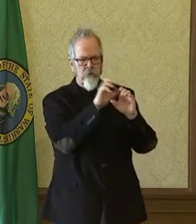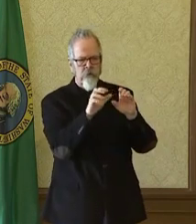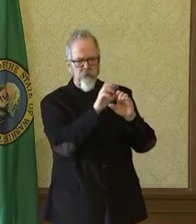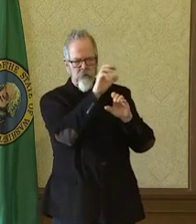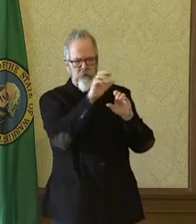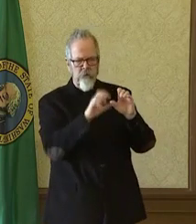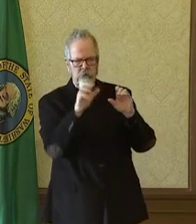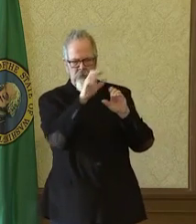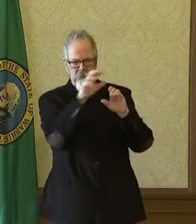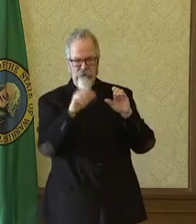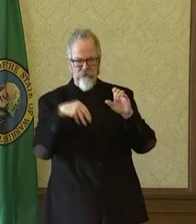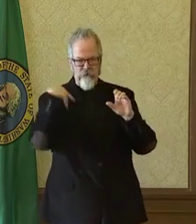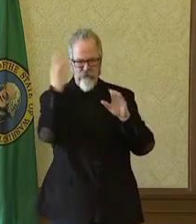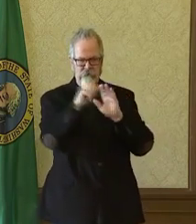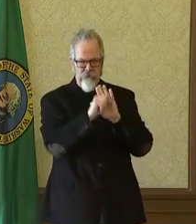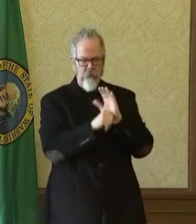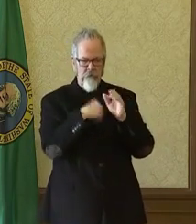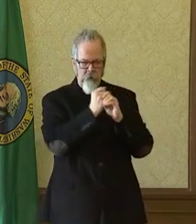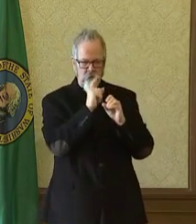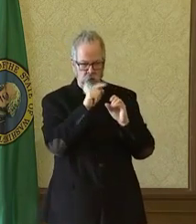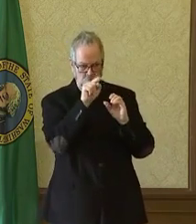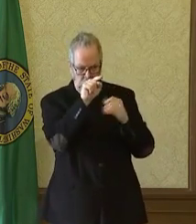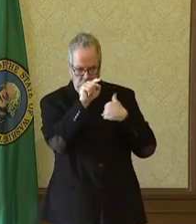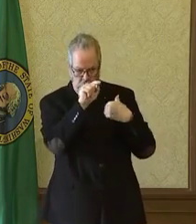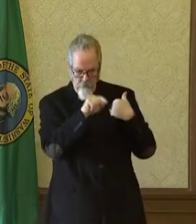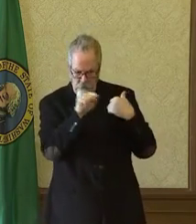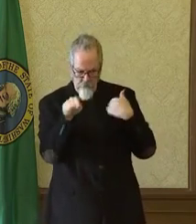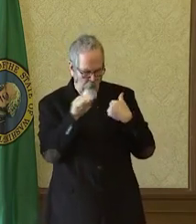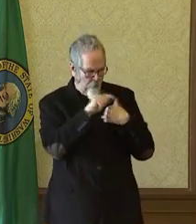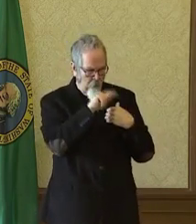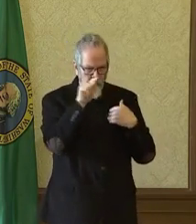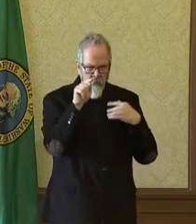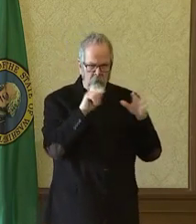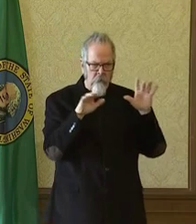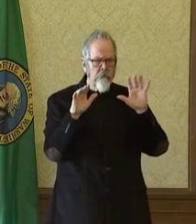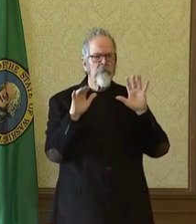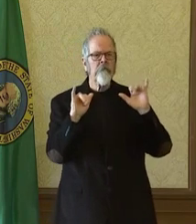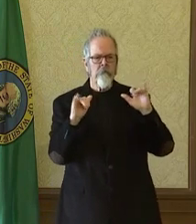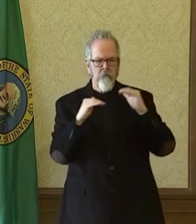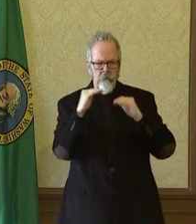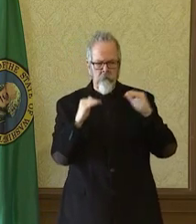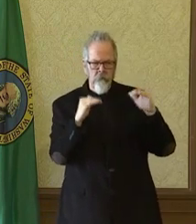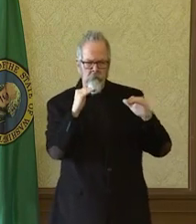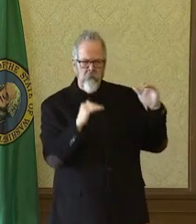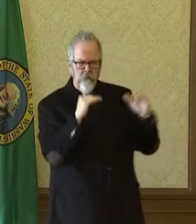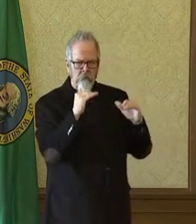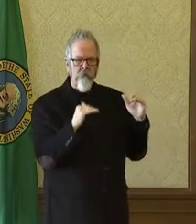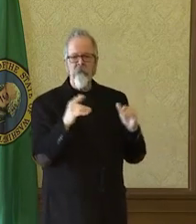Greater Spokane Incorporated will be the partner organization that we work with here.